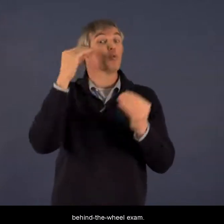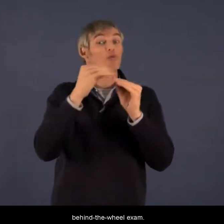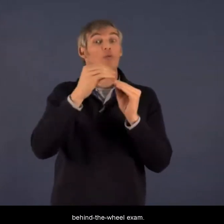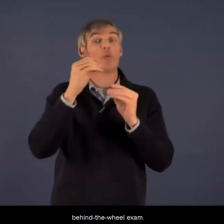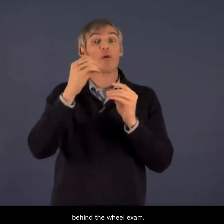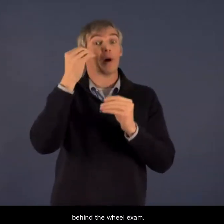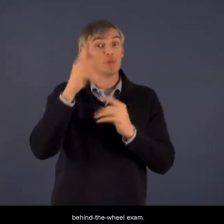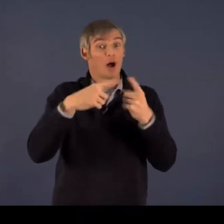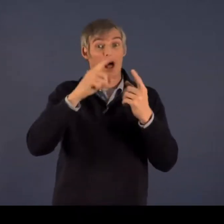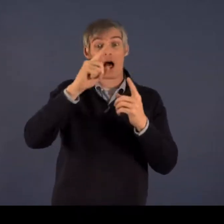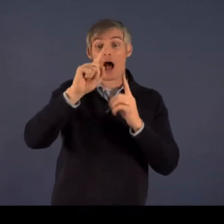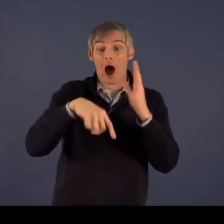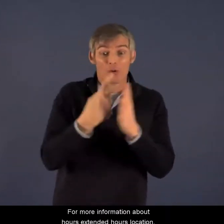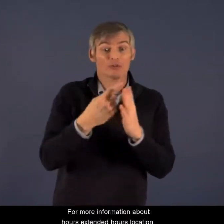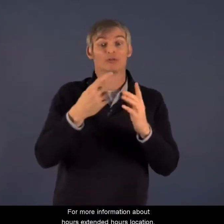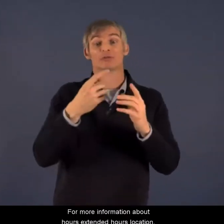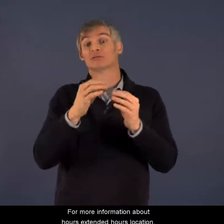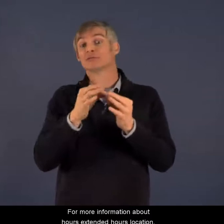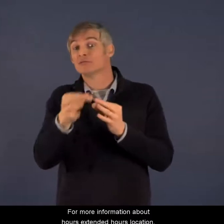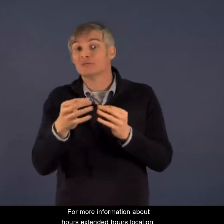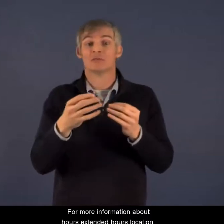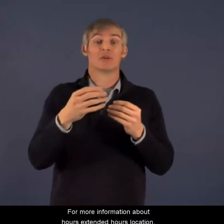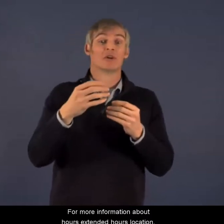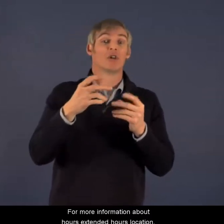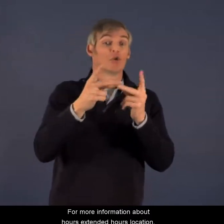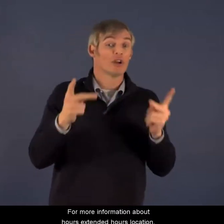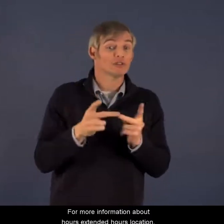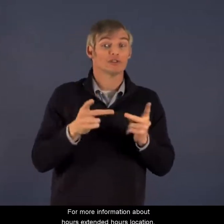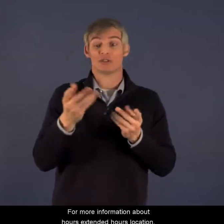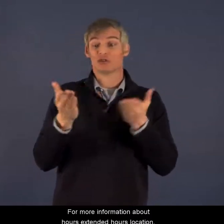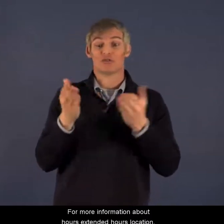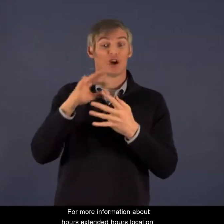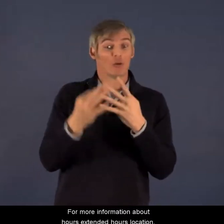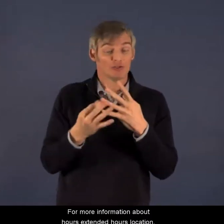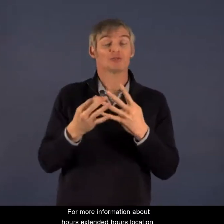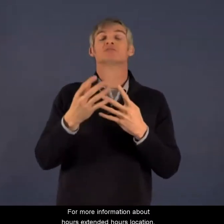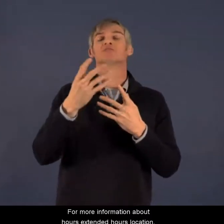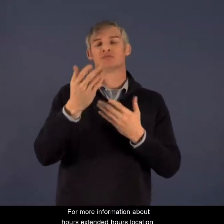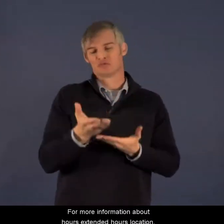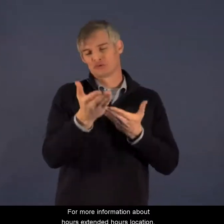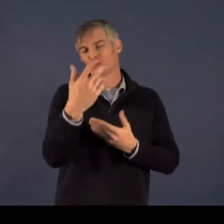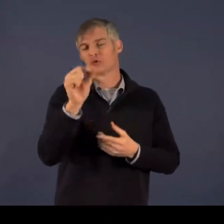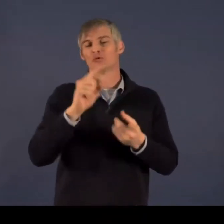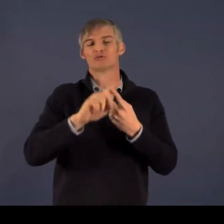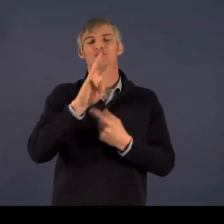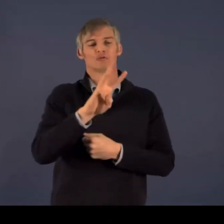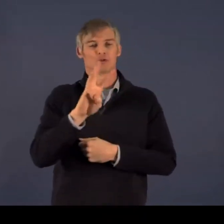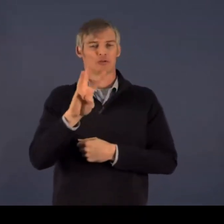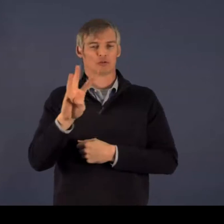the wheel exam. For more information about hours, extended hours, locations, go